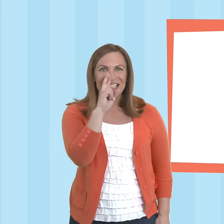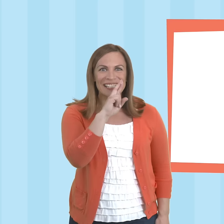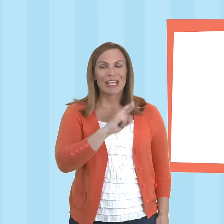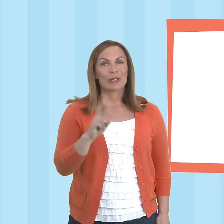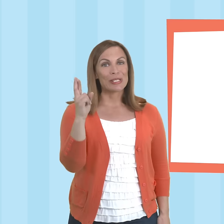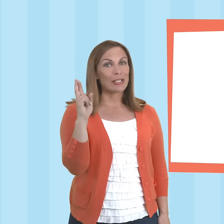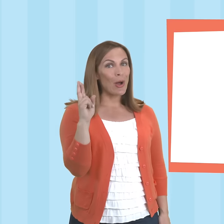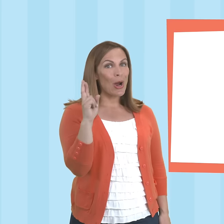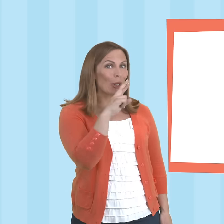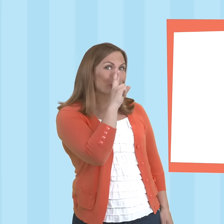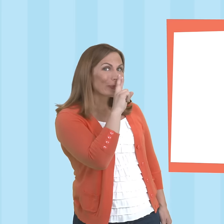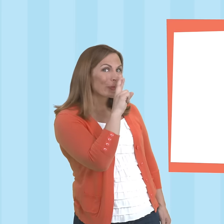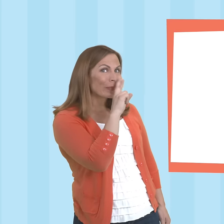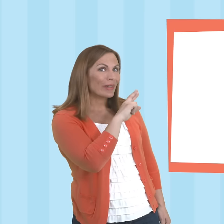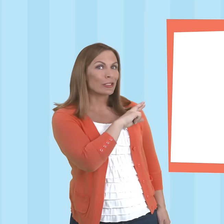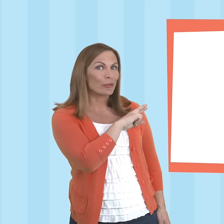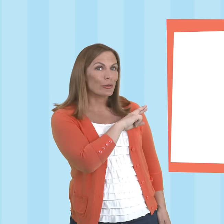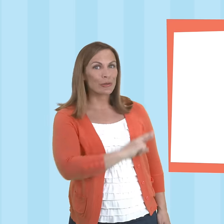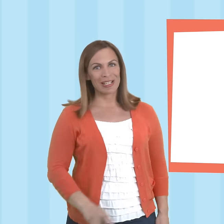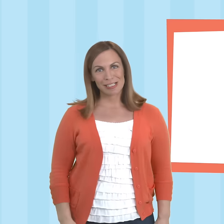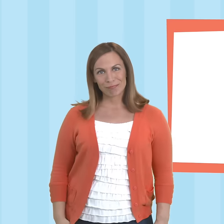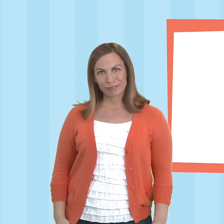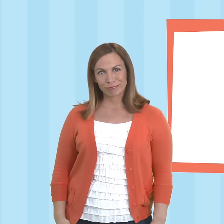Rats, using an R, hit your nose twice.